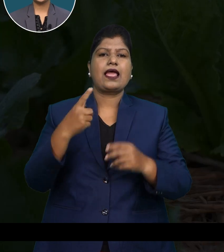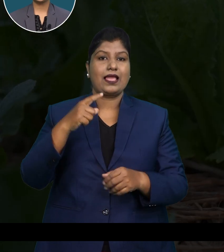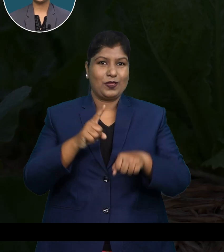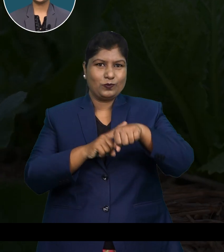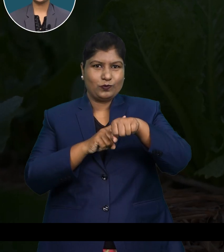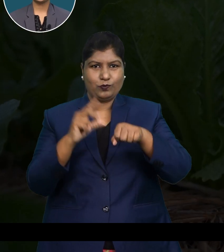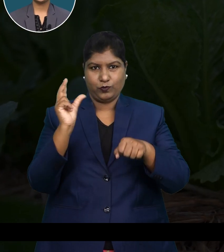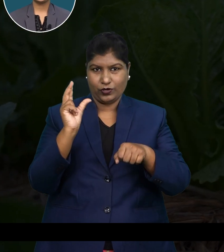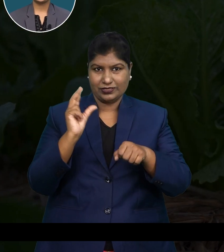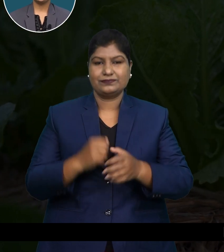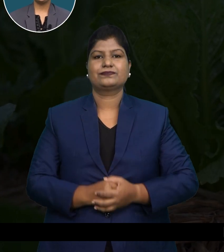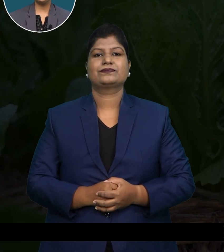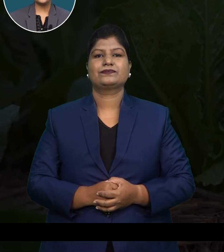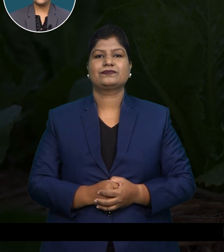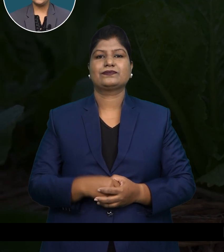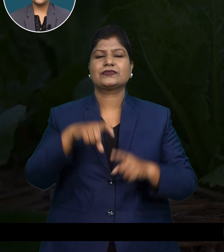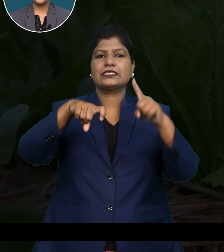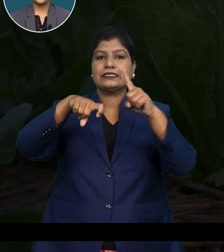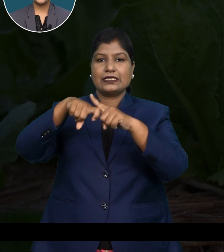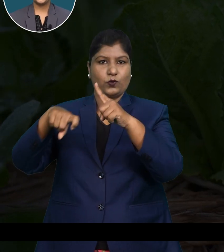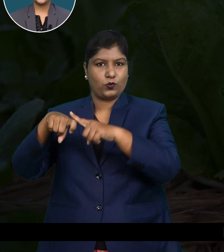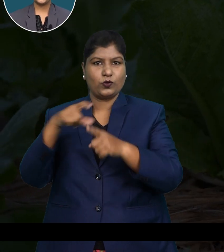potatoes, knoll khol,